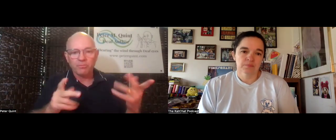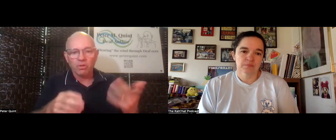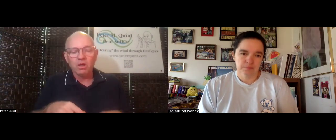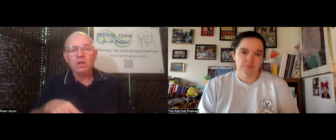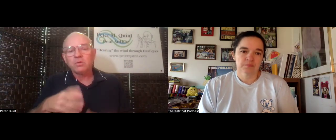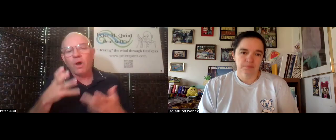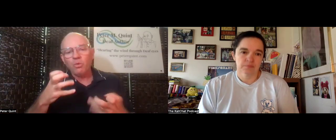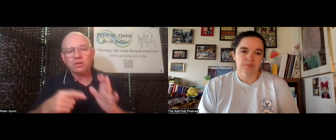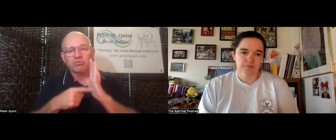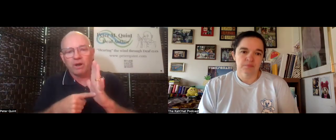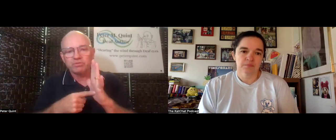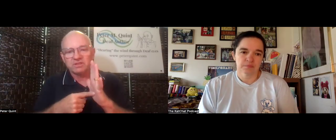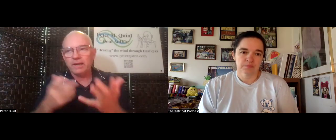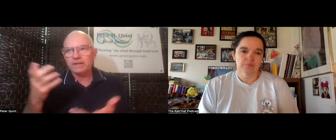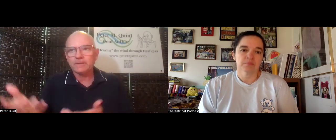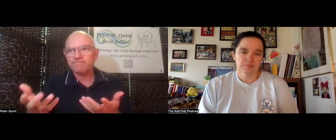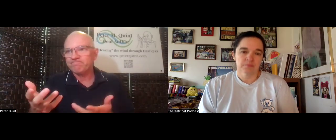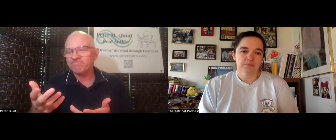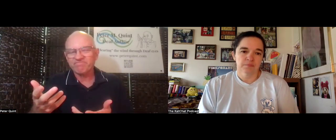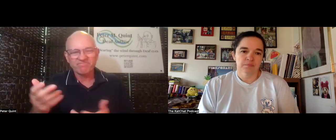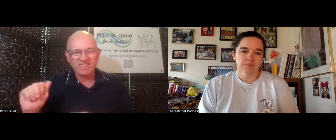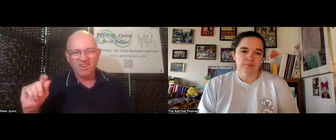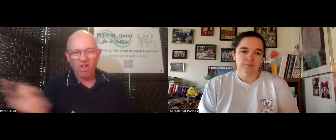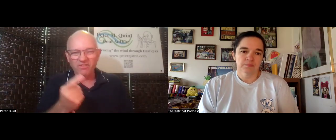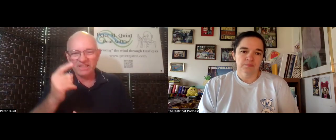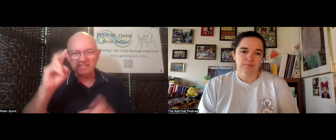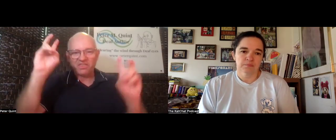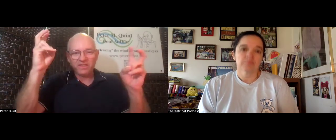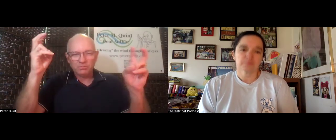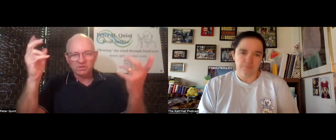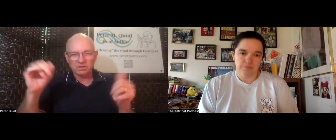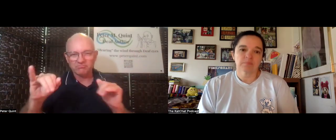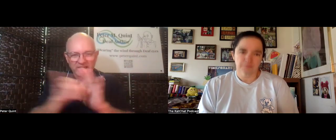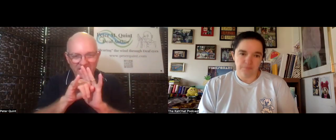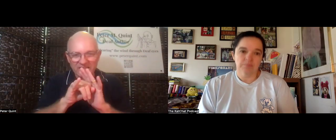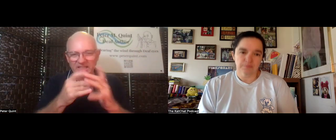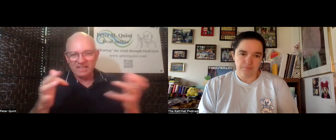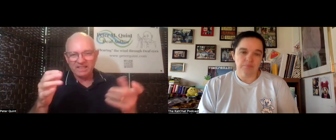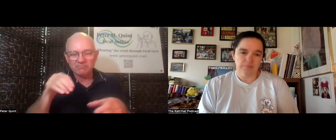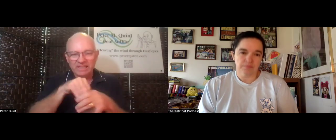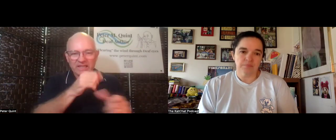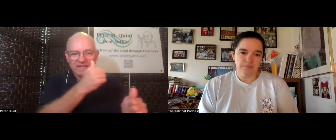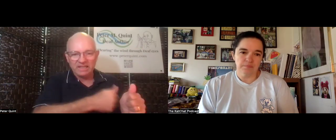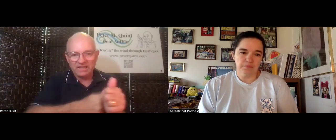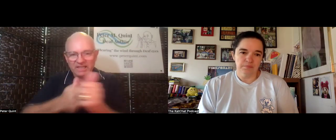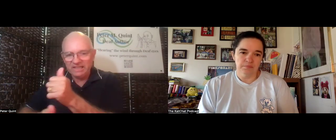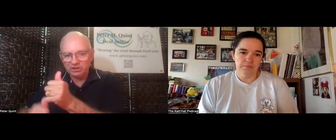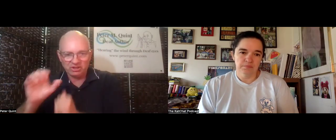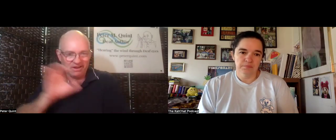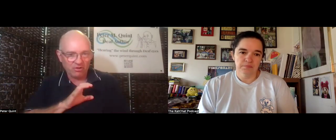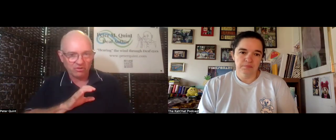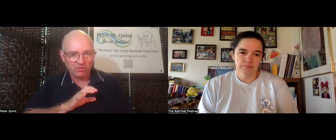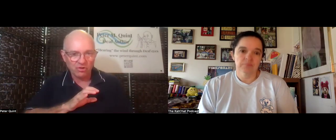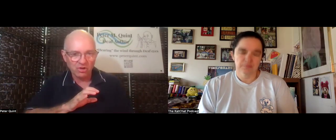other people. So I wanted to represent all of these themes, identity in